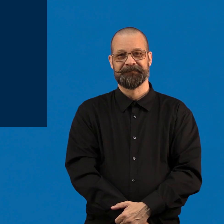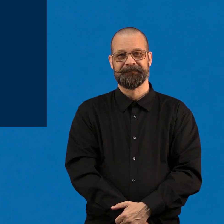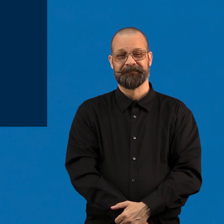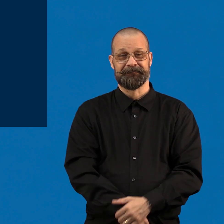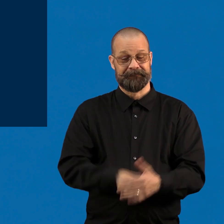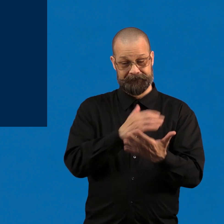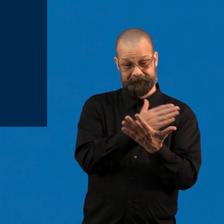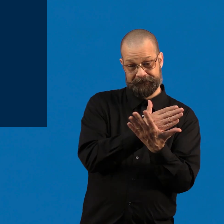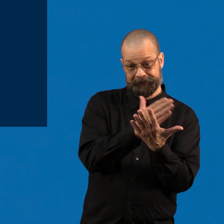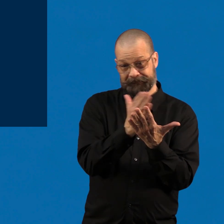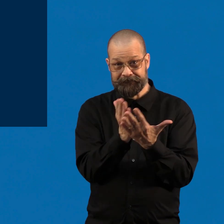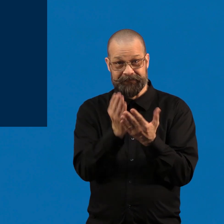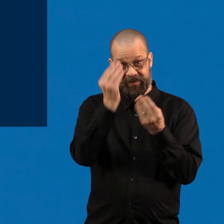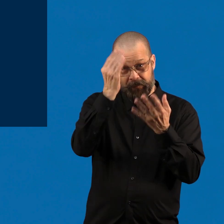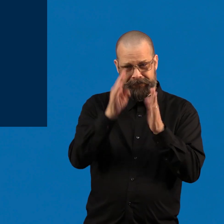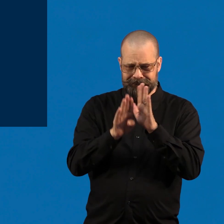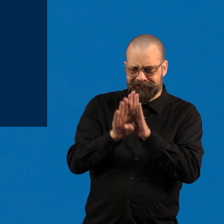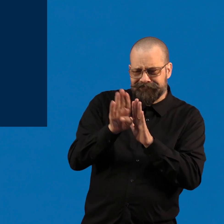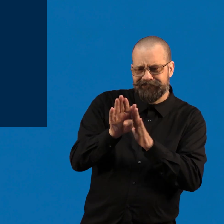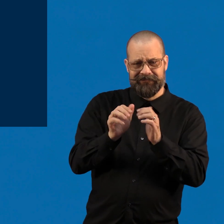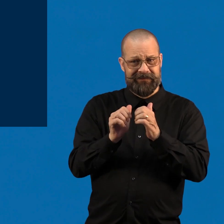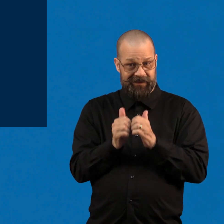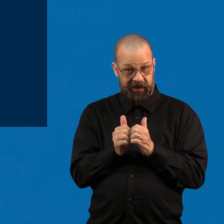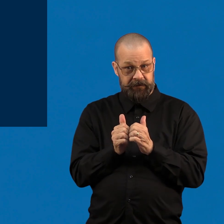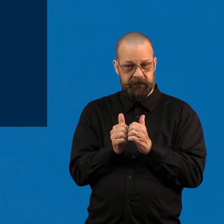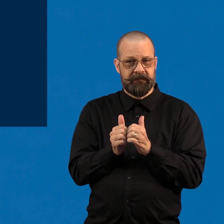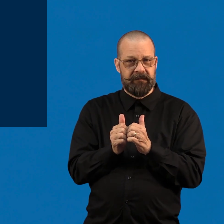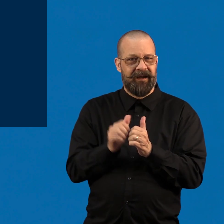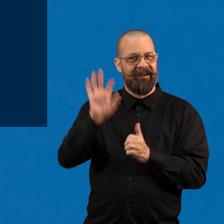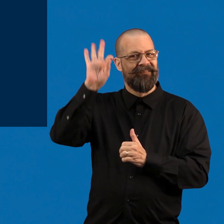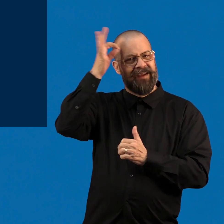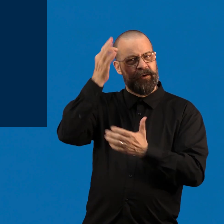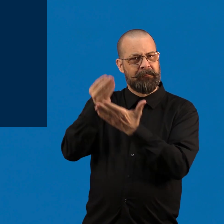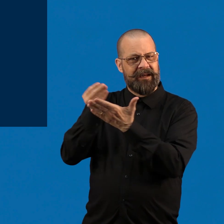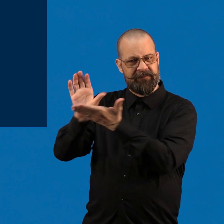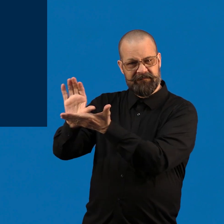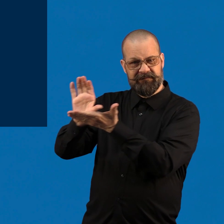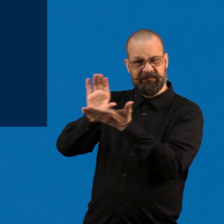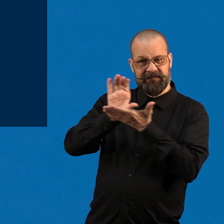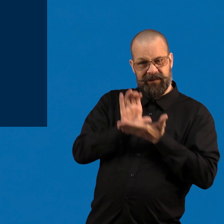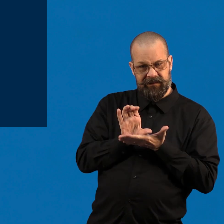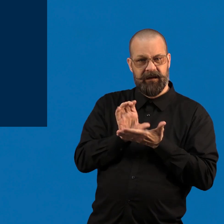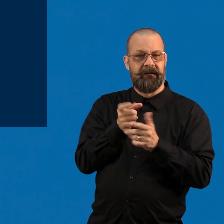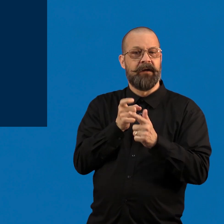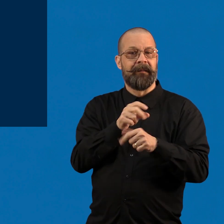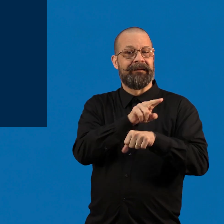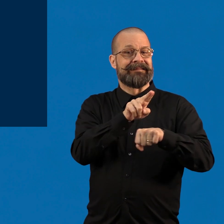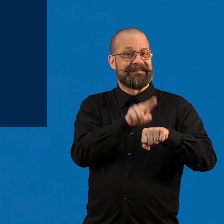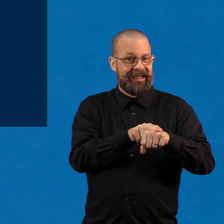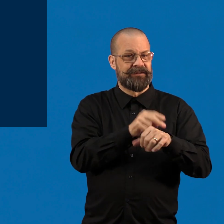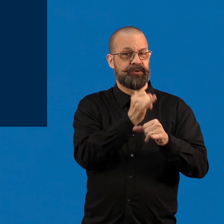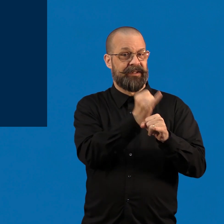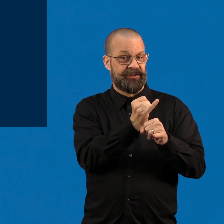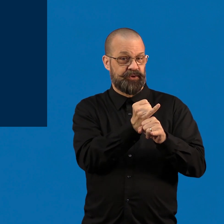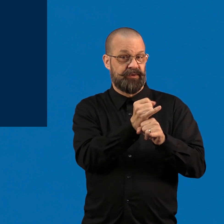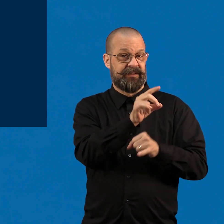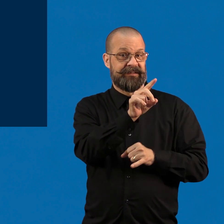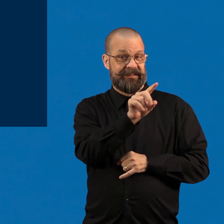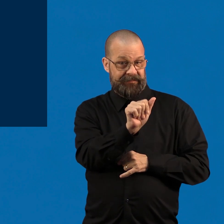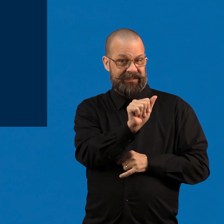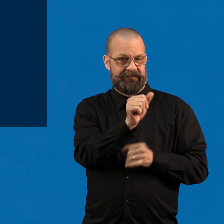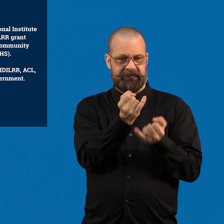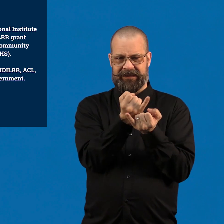Klein. Video production: Raminta Zubrowskis. Captions and sign language interpretation: DeafLink